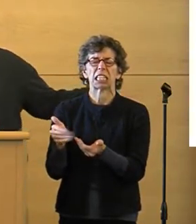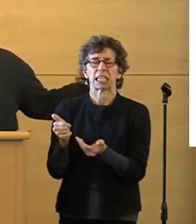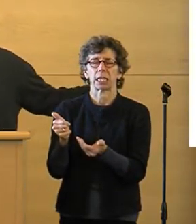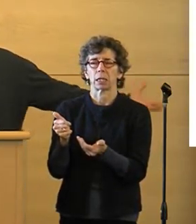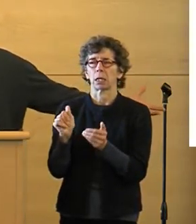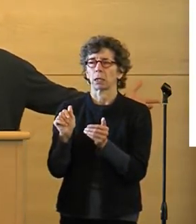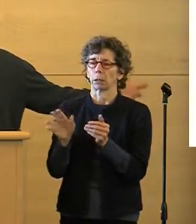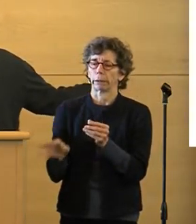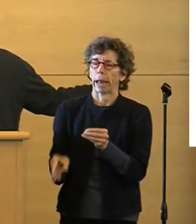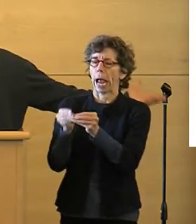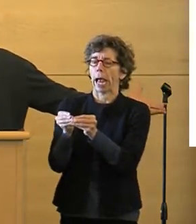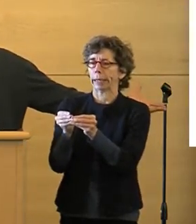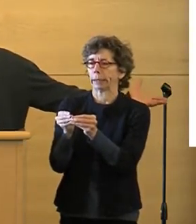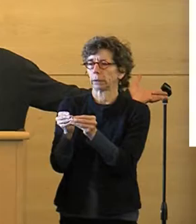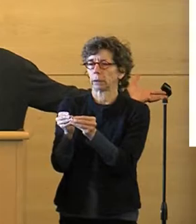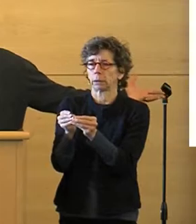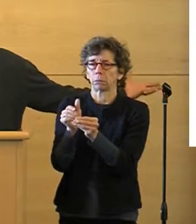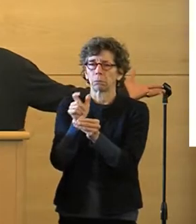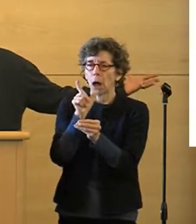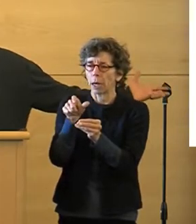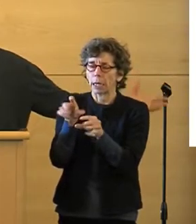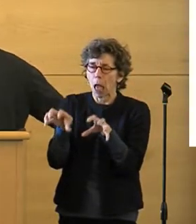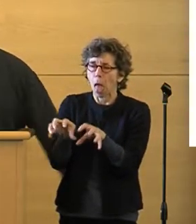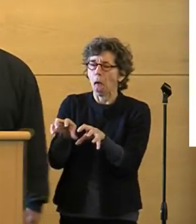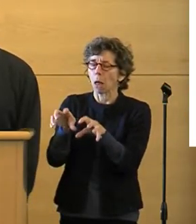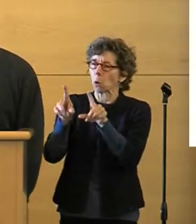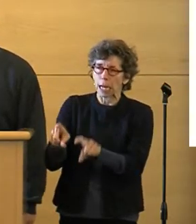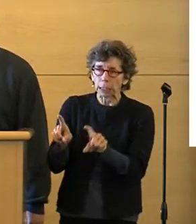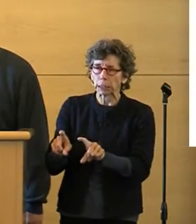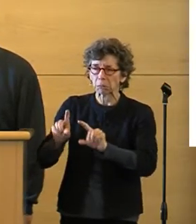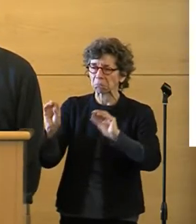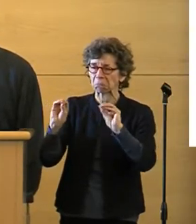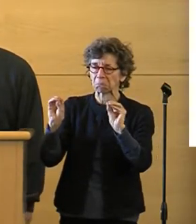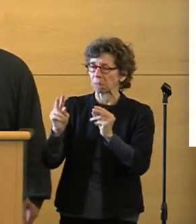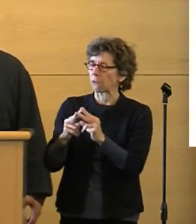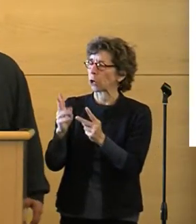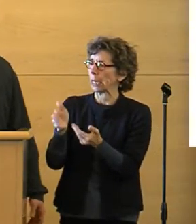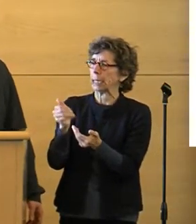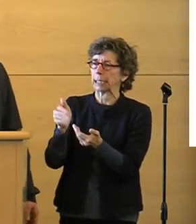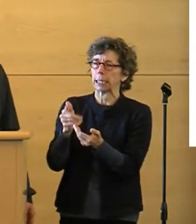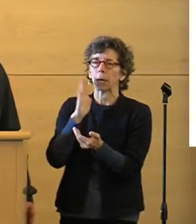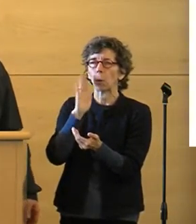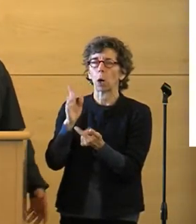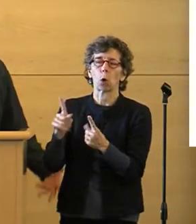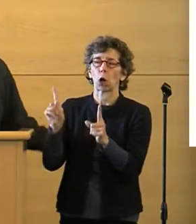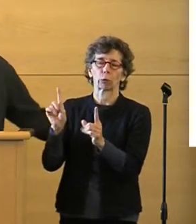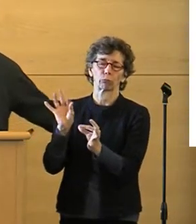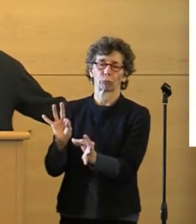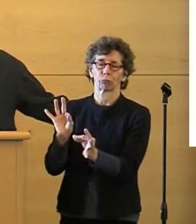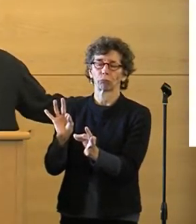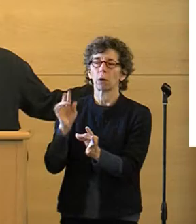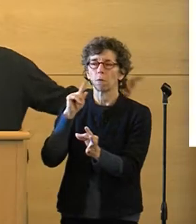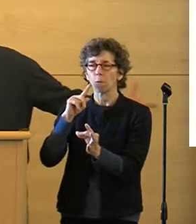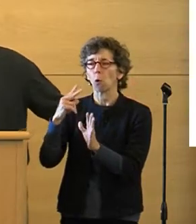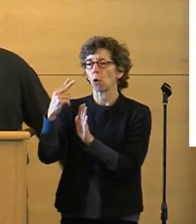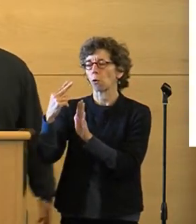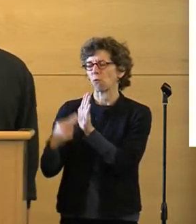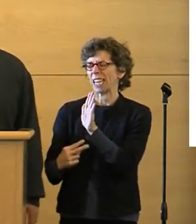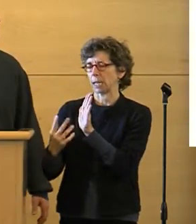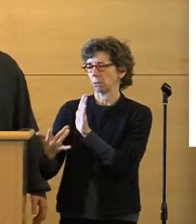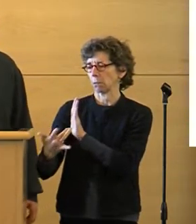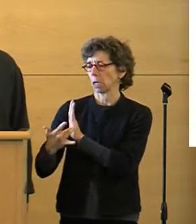So if you are a web designer, developer, then adding ARIA landmark roles is a